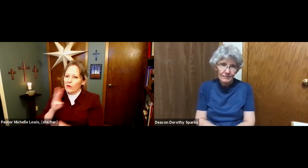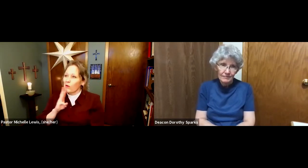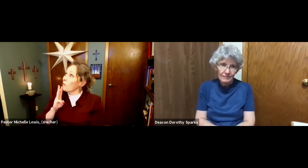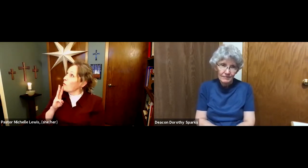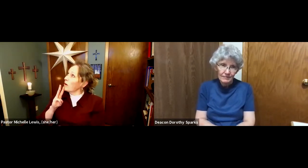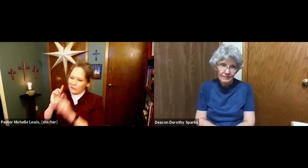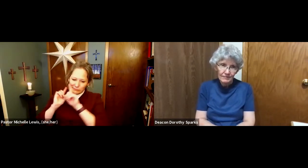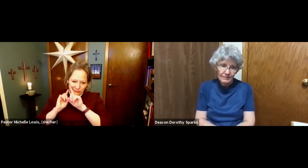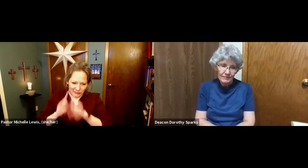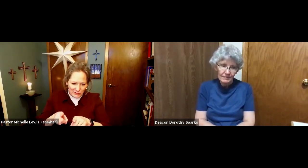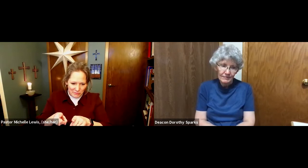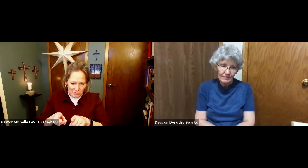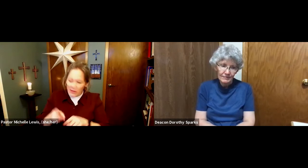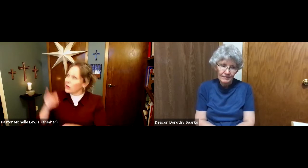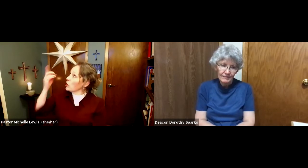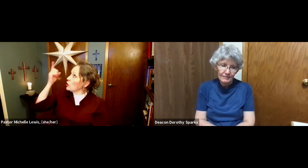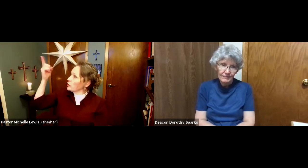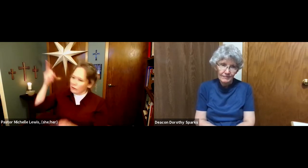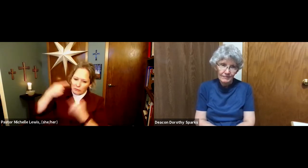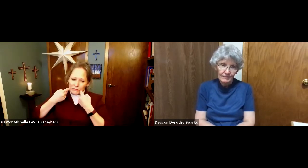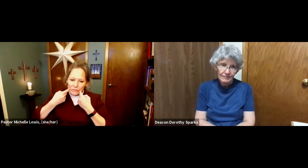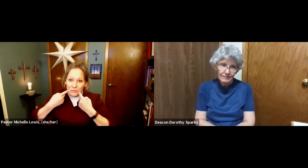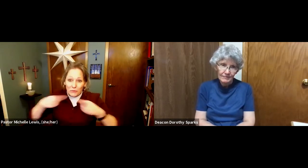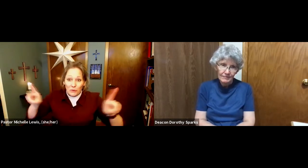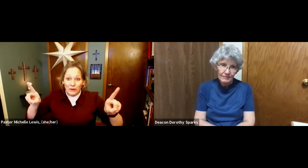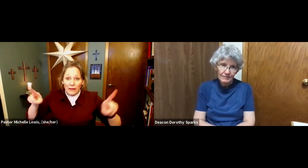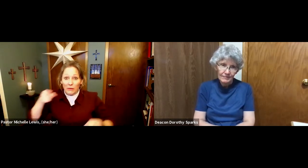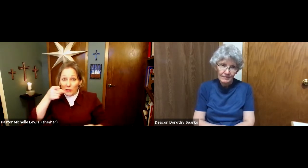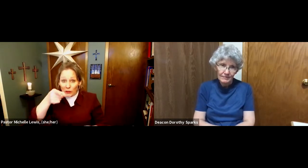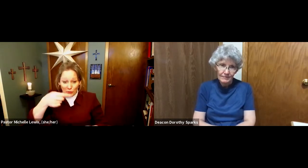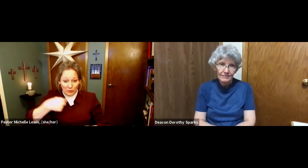By water and your word,